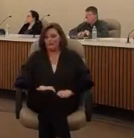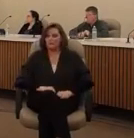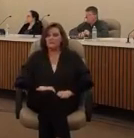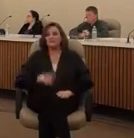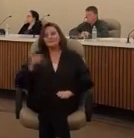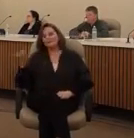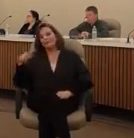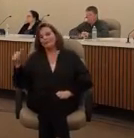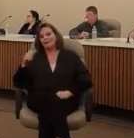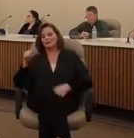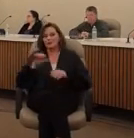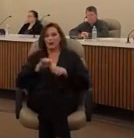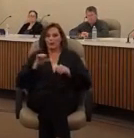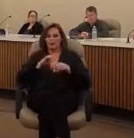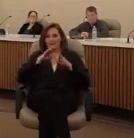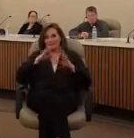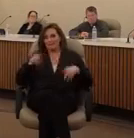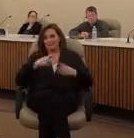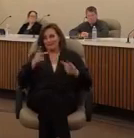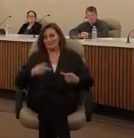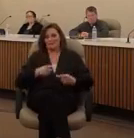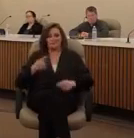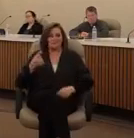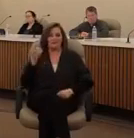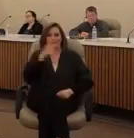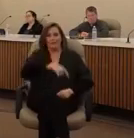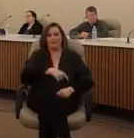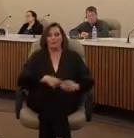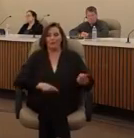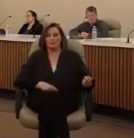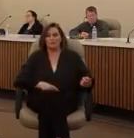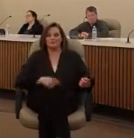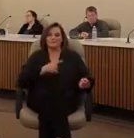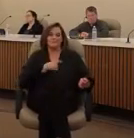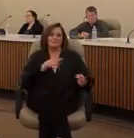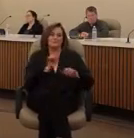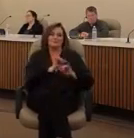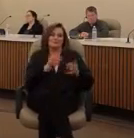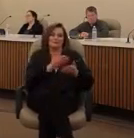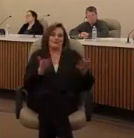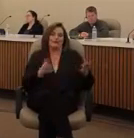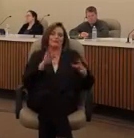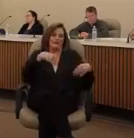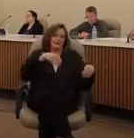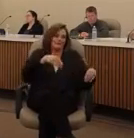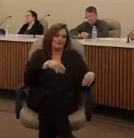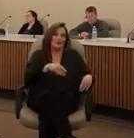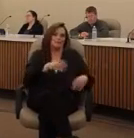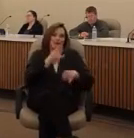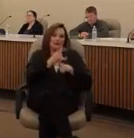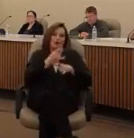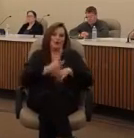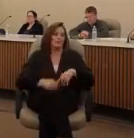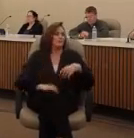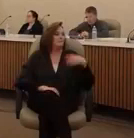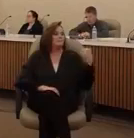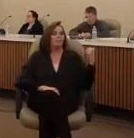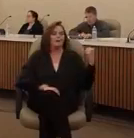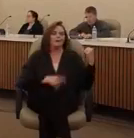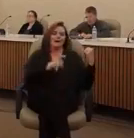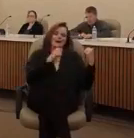same thing. So Betsy, we don't really know what time they're going to operation is right now. We're kind of assuming right now, or do you really